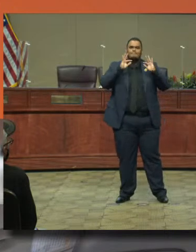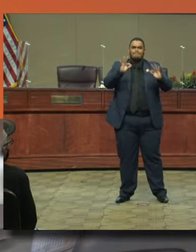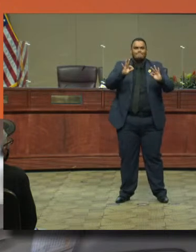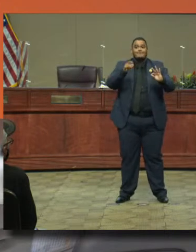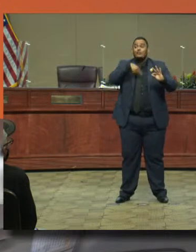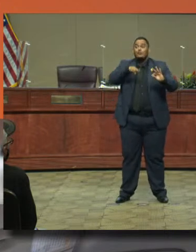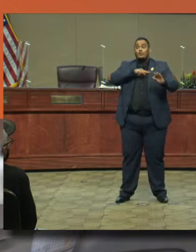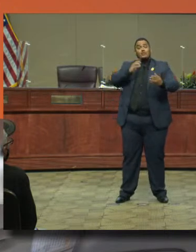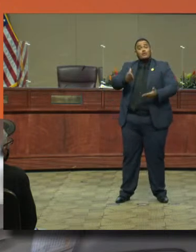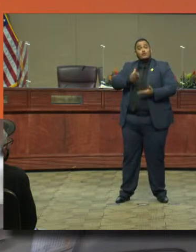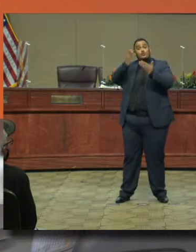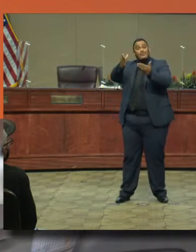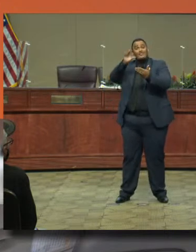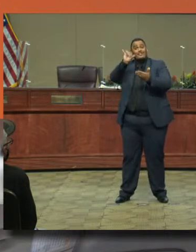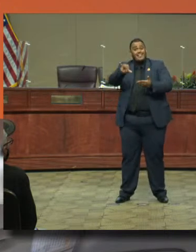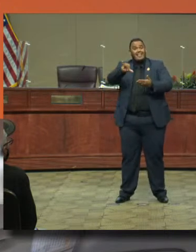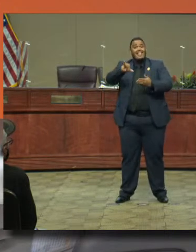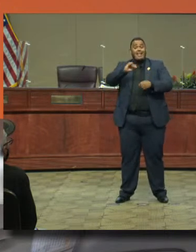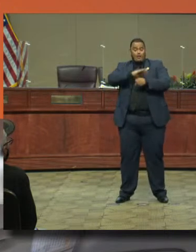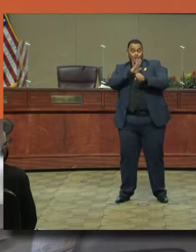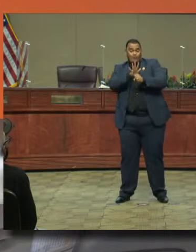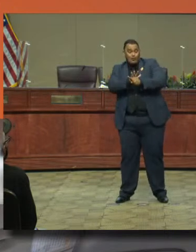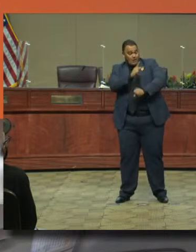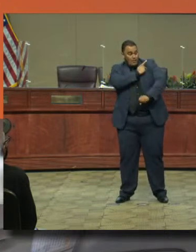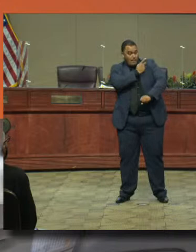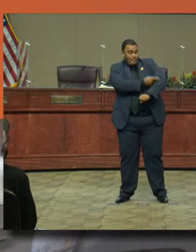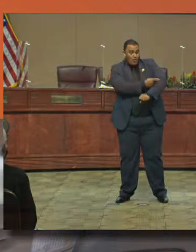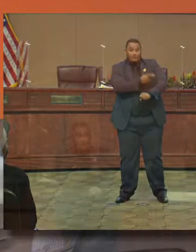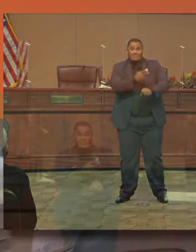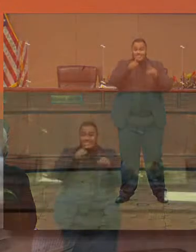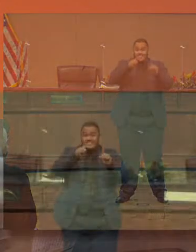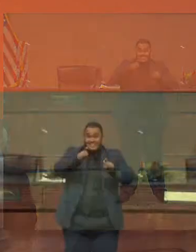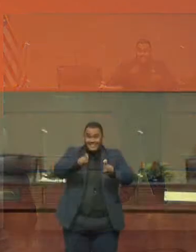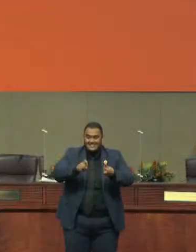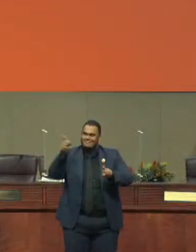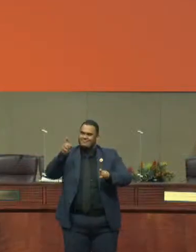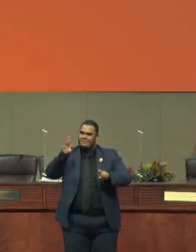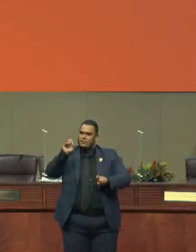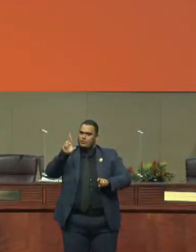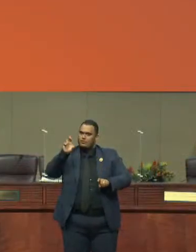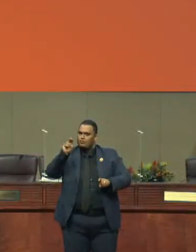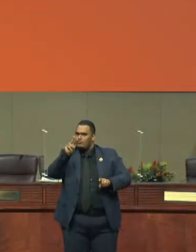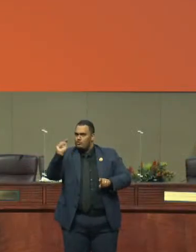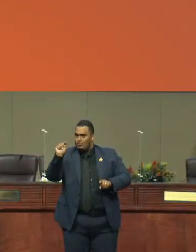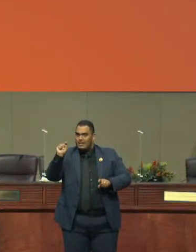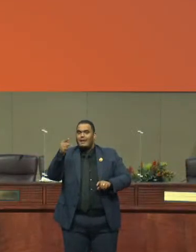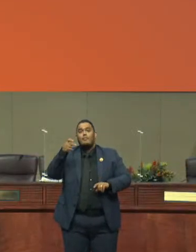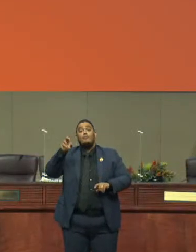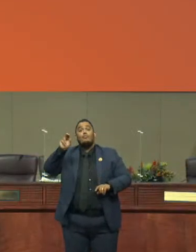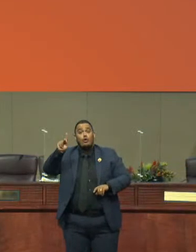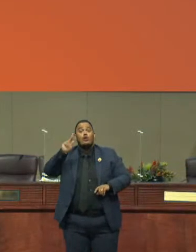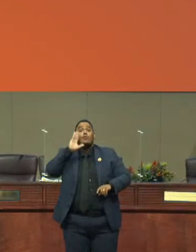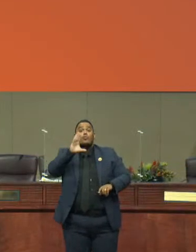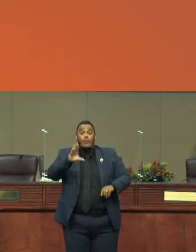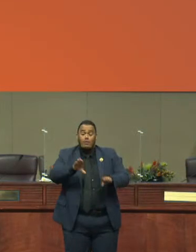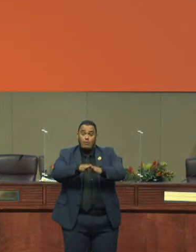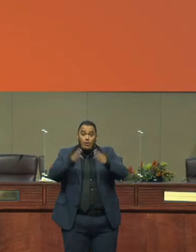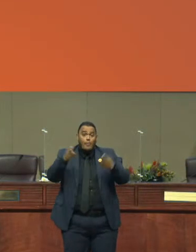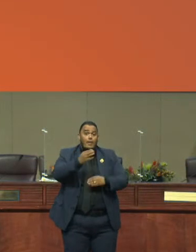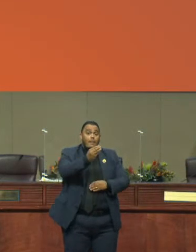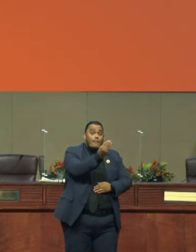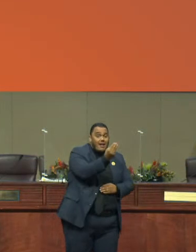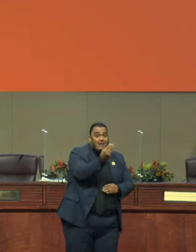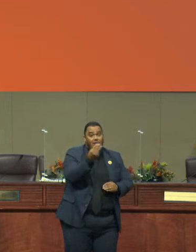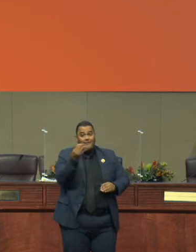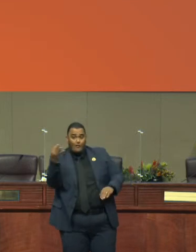Barnett Park. The team will remain at Barnett Park Monday through Friday from 9 a.m. to 5 p.m. until the end